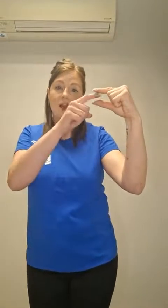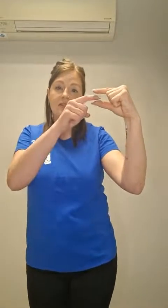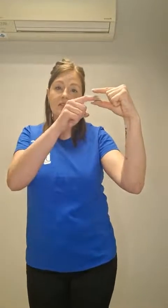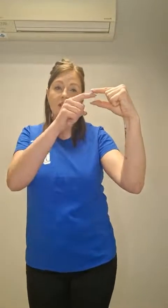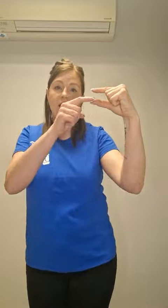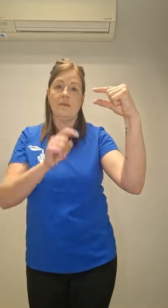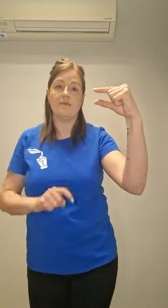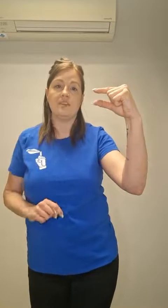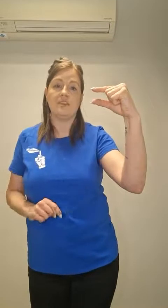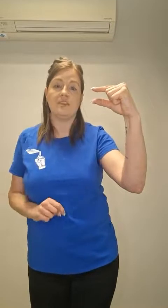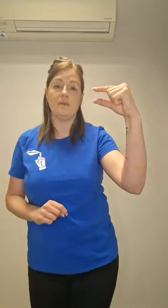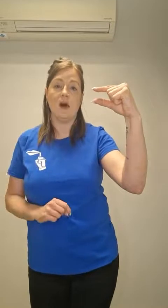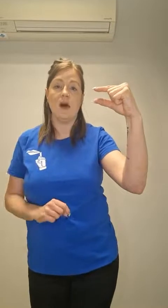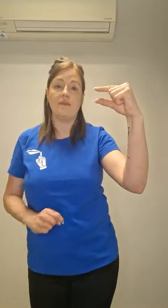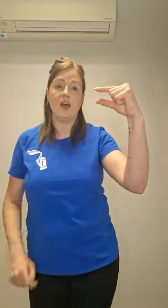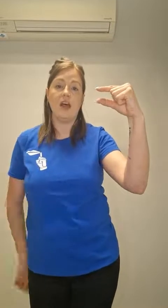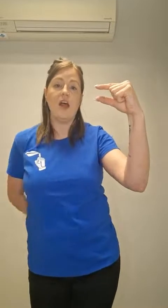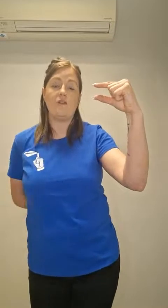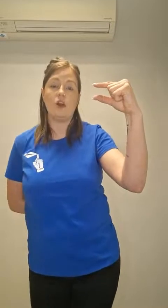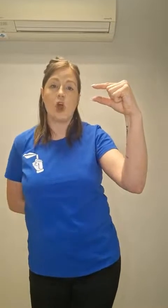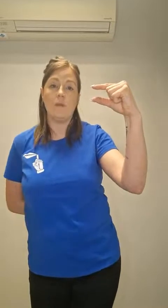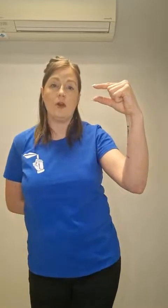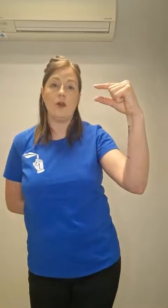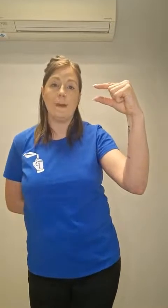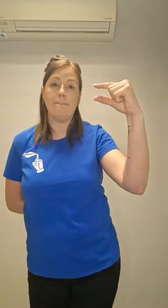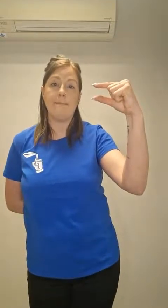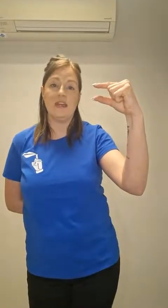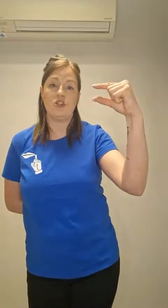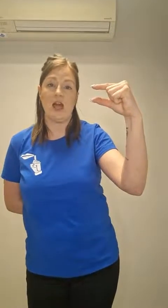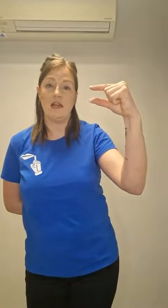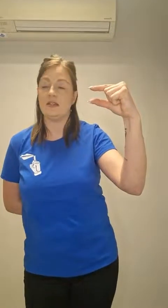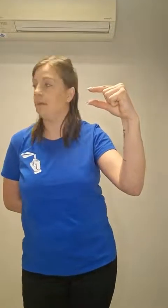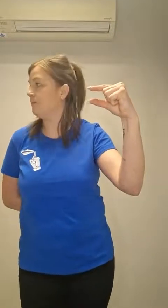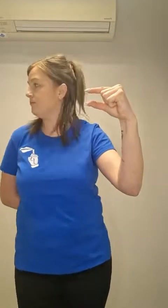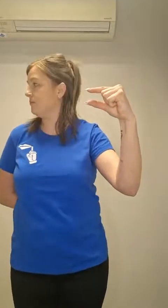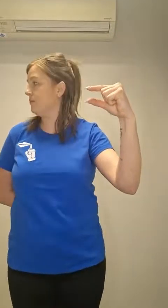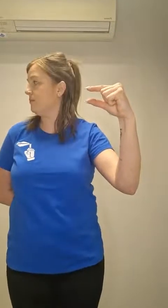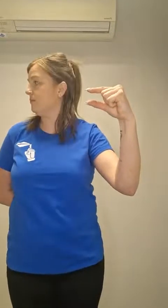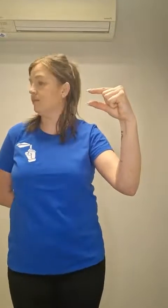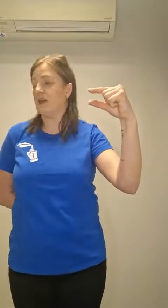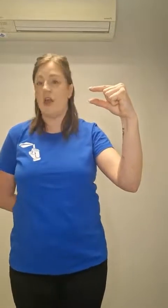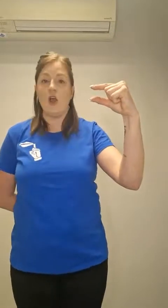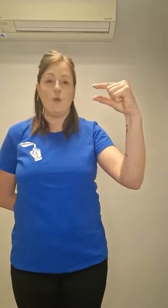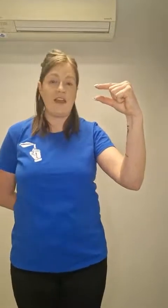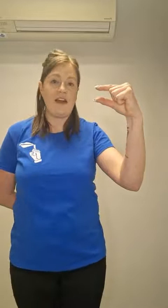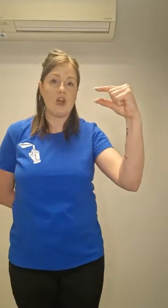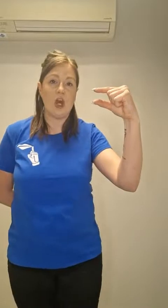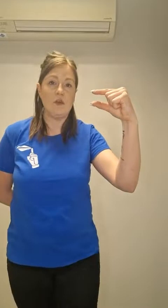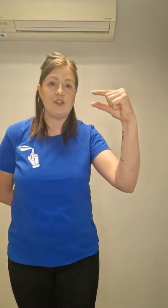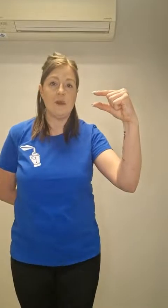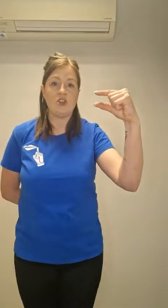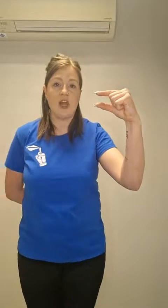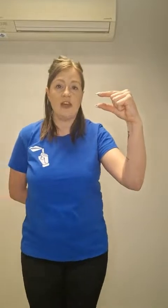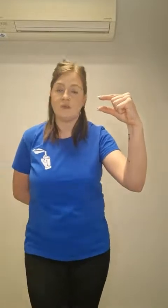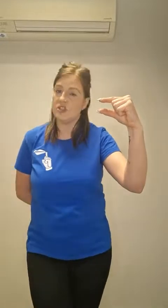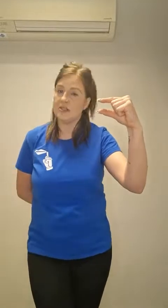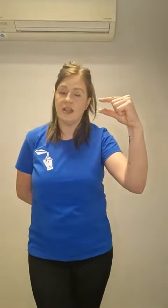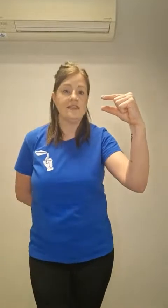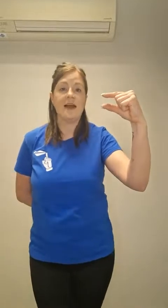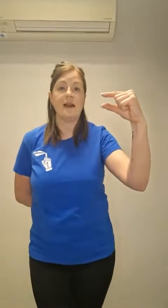nice distance apart there for an open pinched hand. We then have a closed pinched hand, which is exactly what it